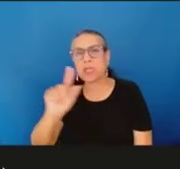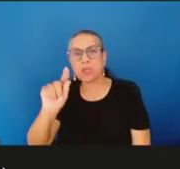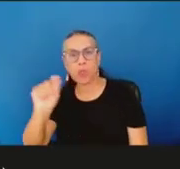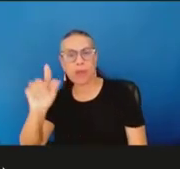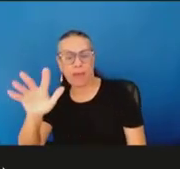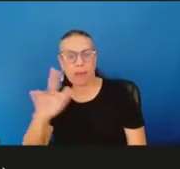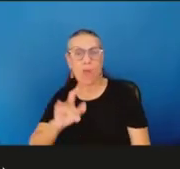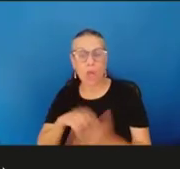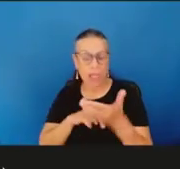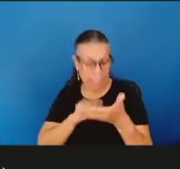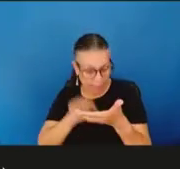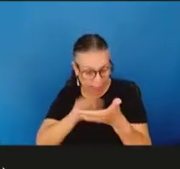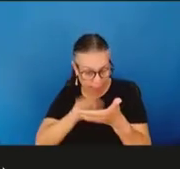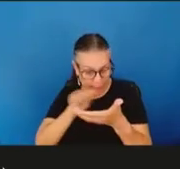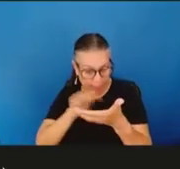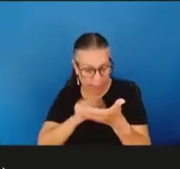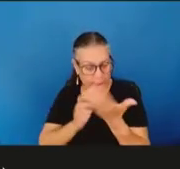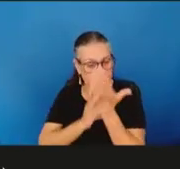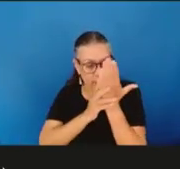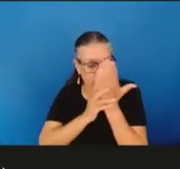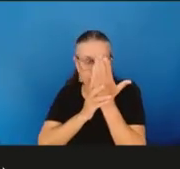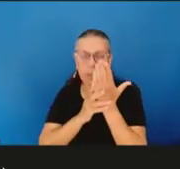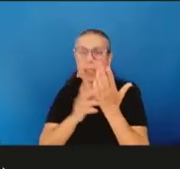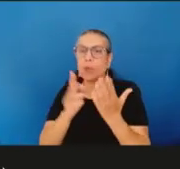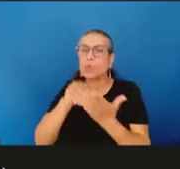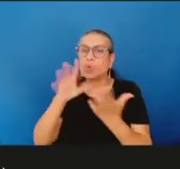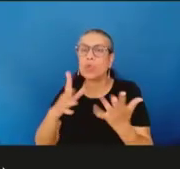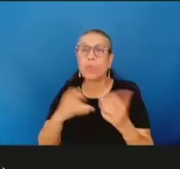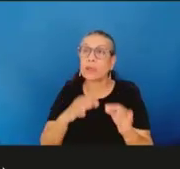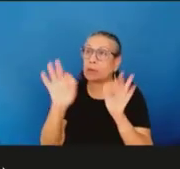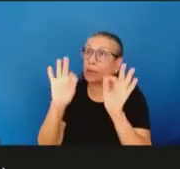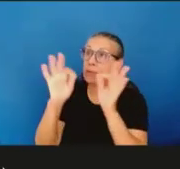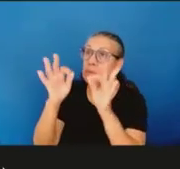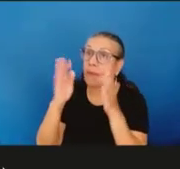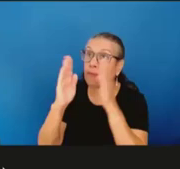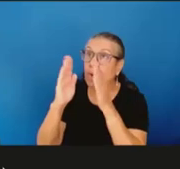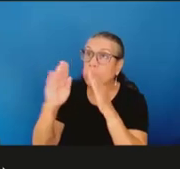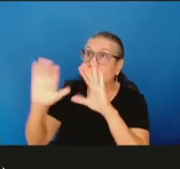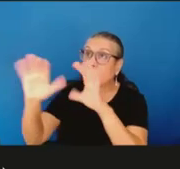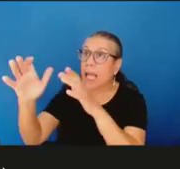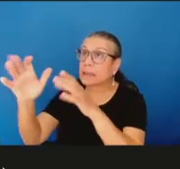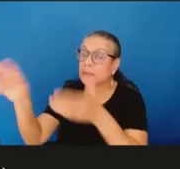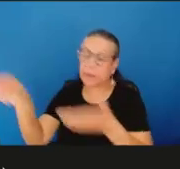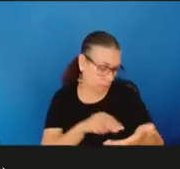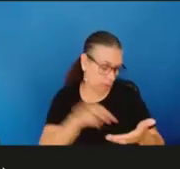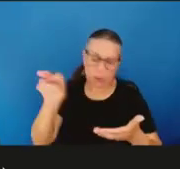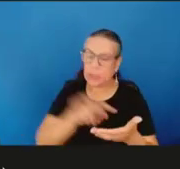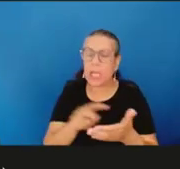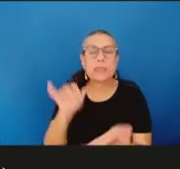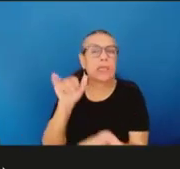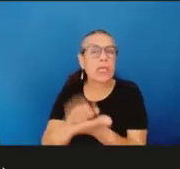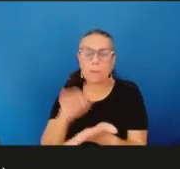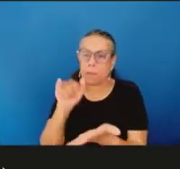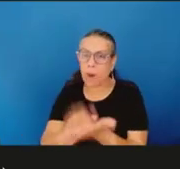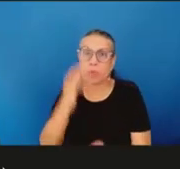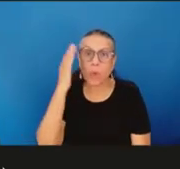group chats is real. Even when students want to focus on what's happening in the classroom and in real life, it can be next to impossible because